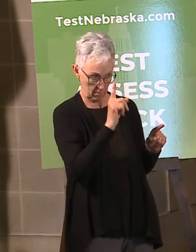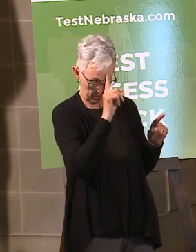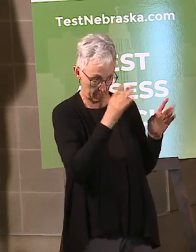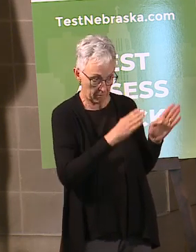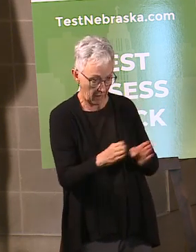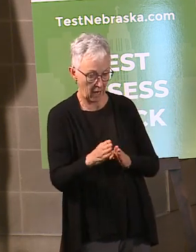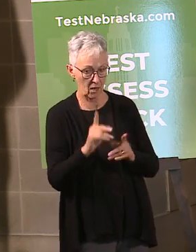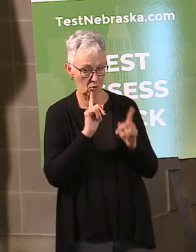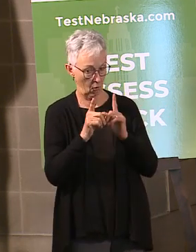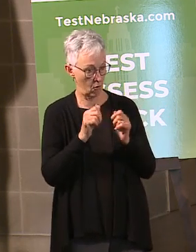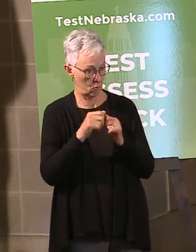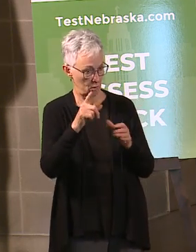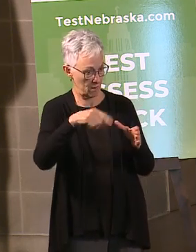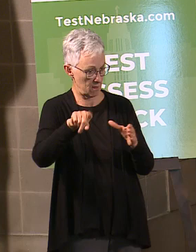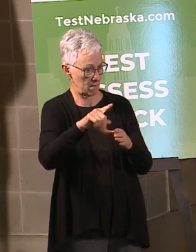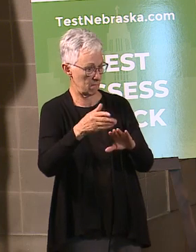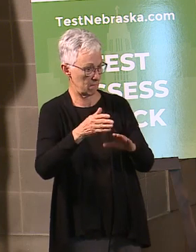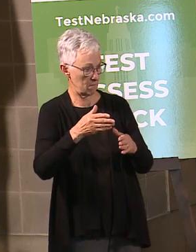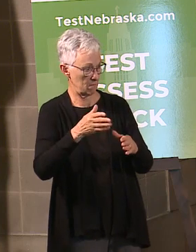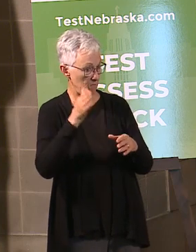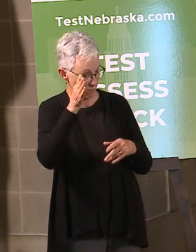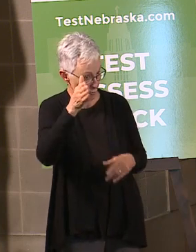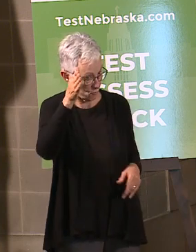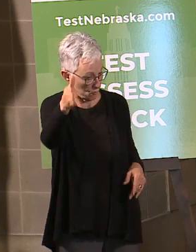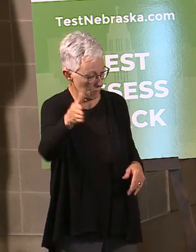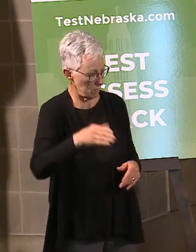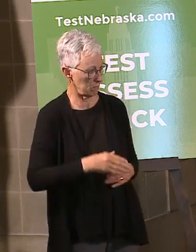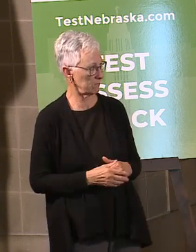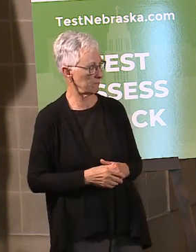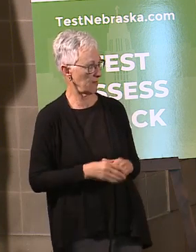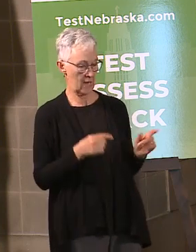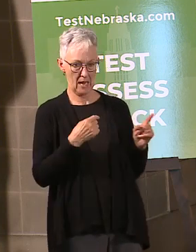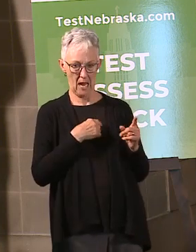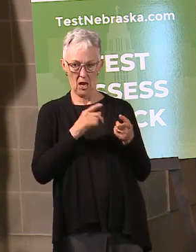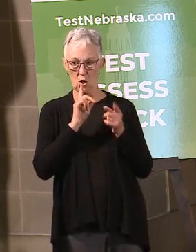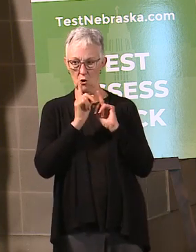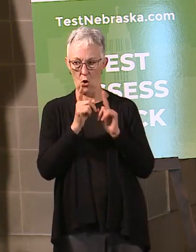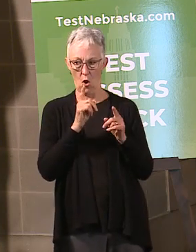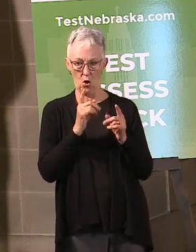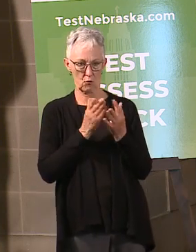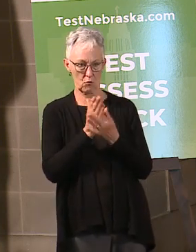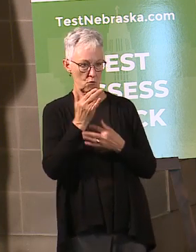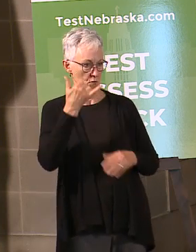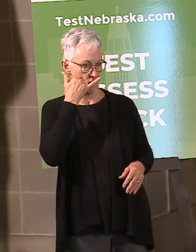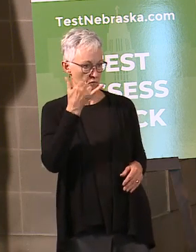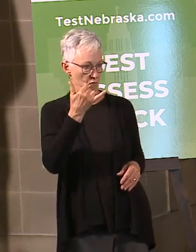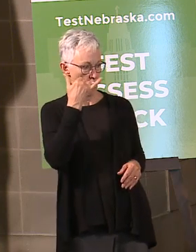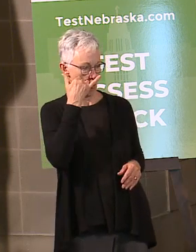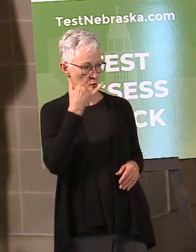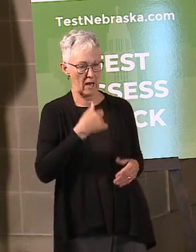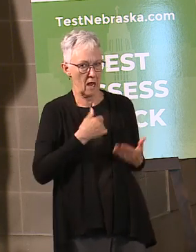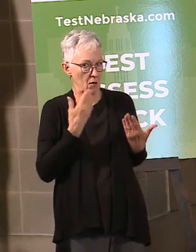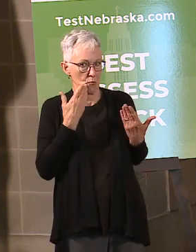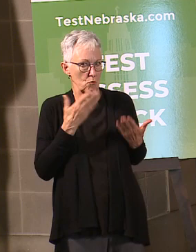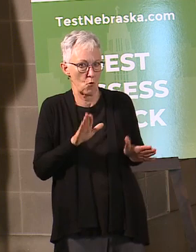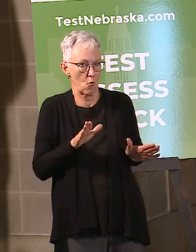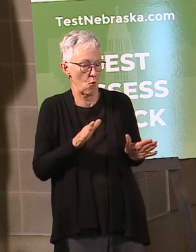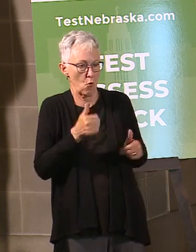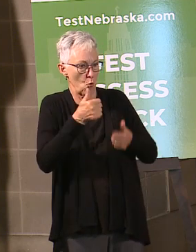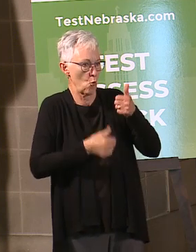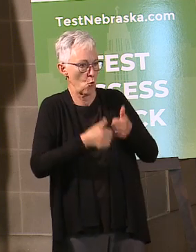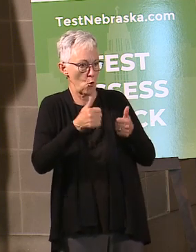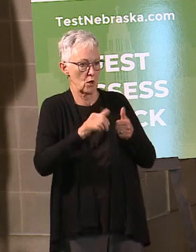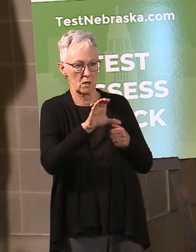with a group of folks by phone, so we didn't meet in person. I can't tell you which plants specifically were all represented. I